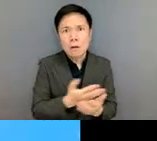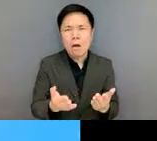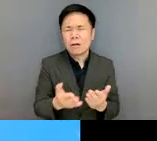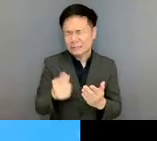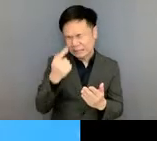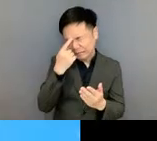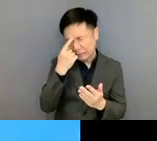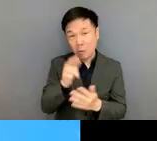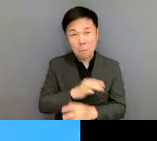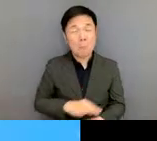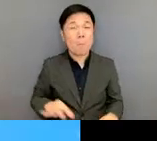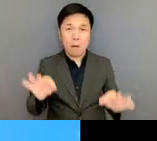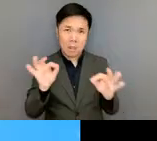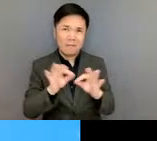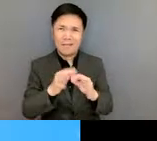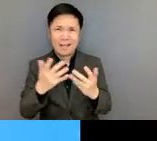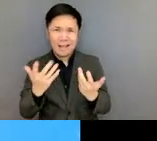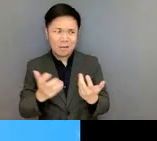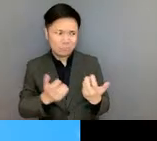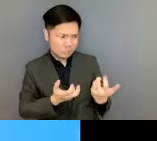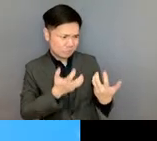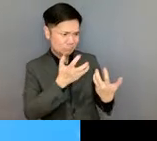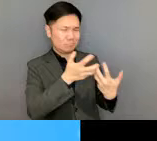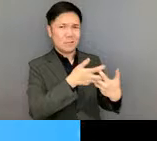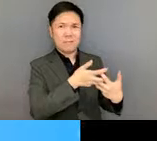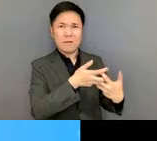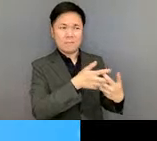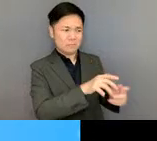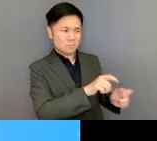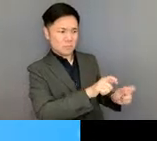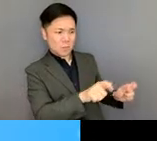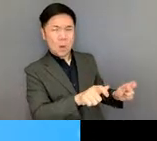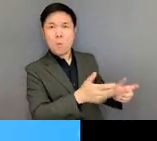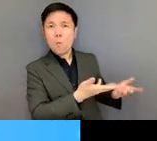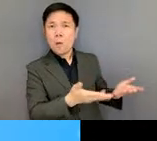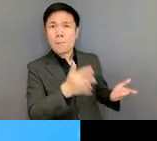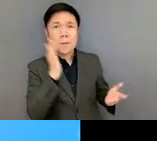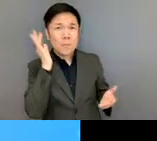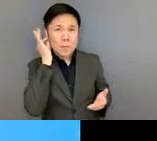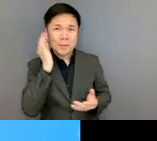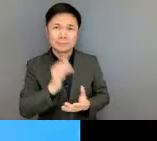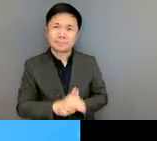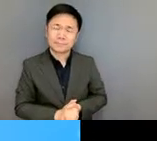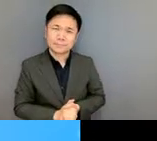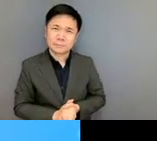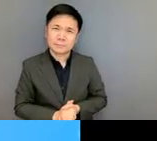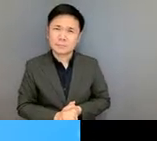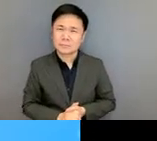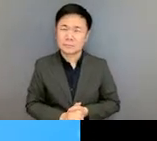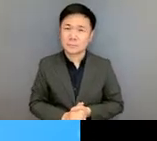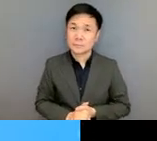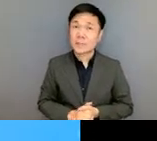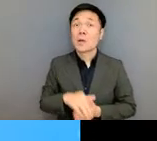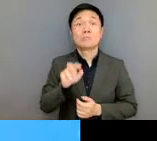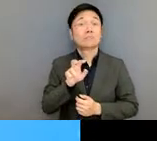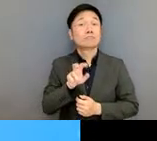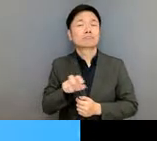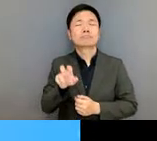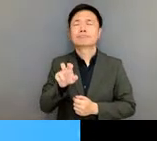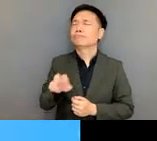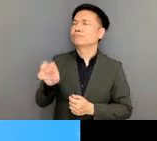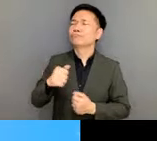in our response. But tourism holds extraordinary potential